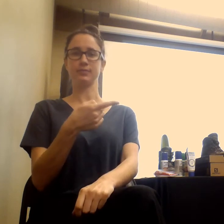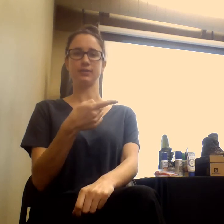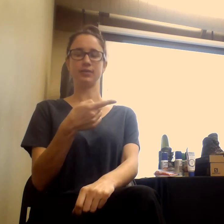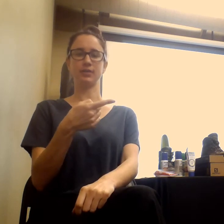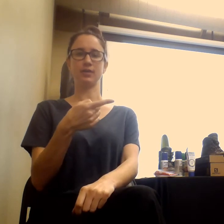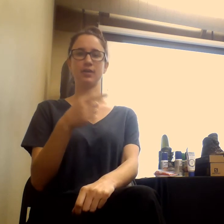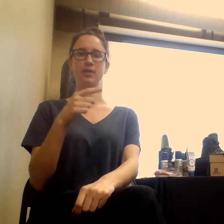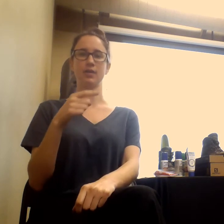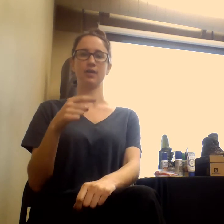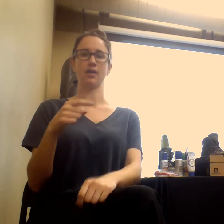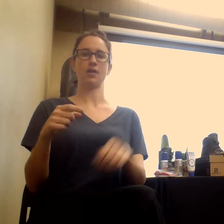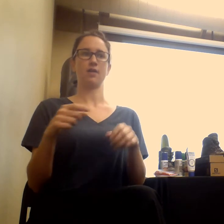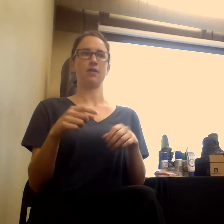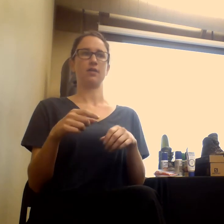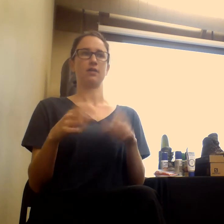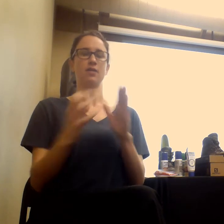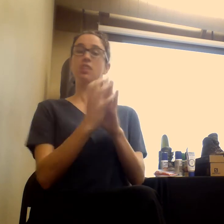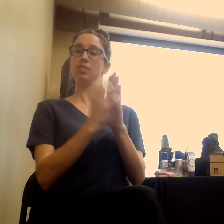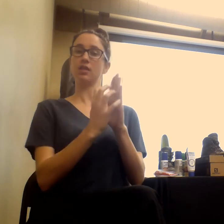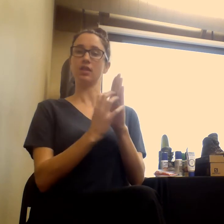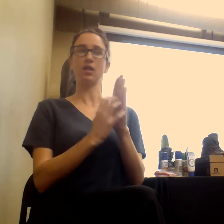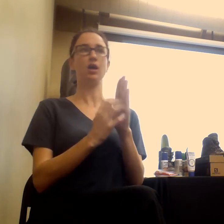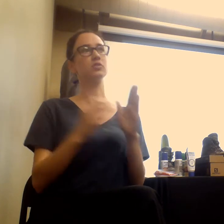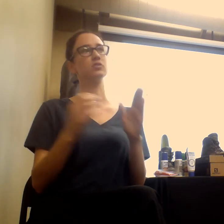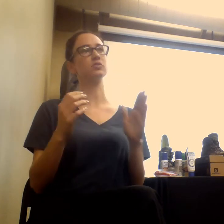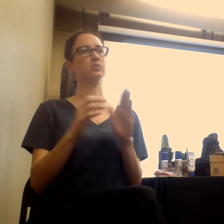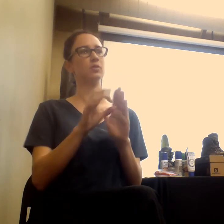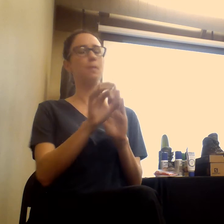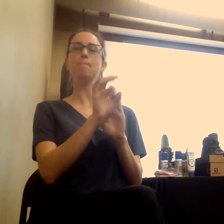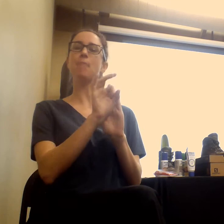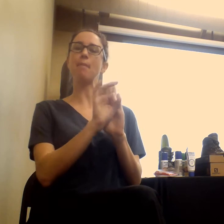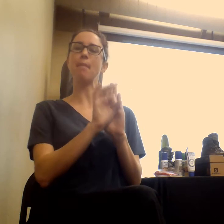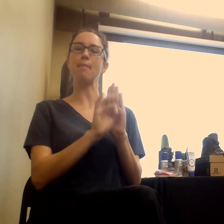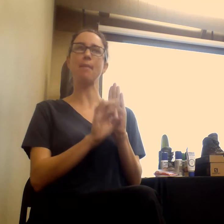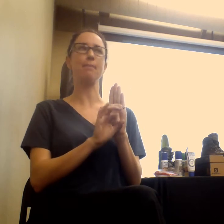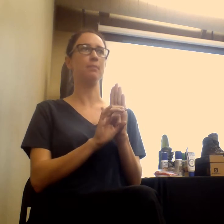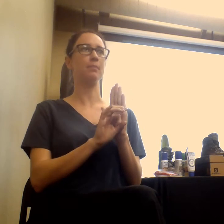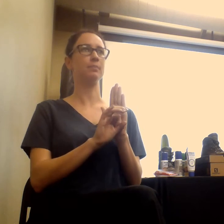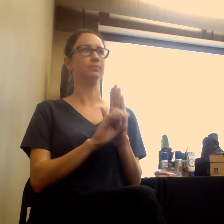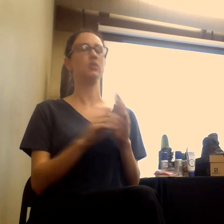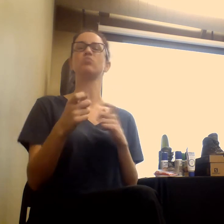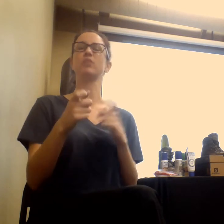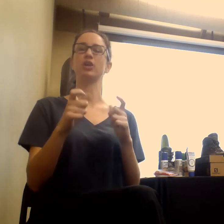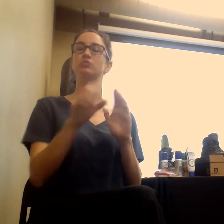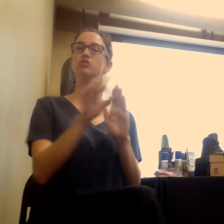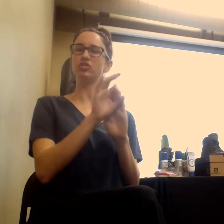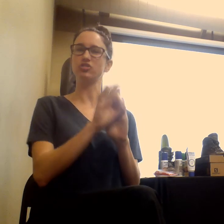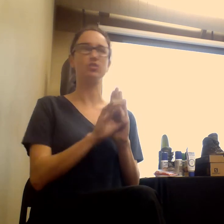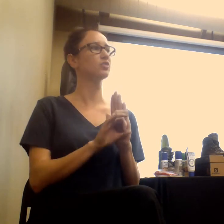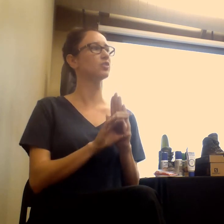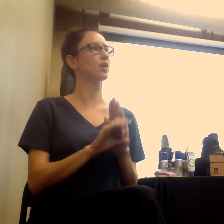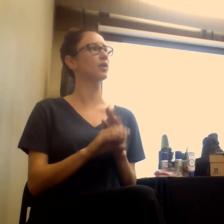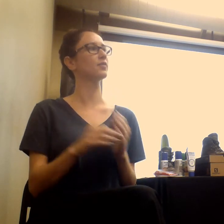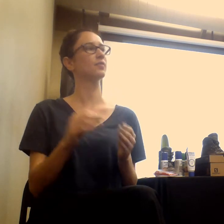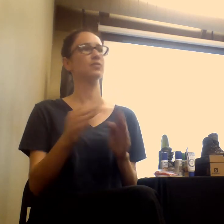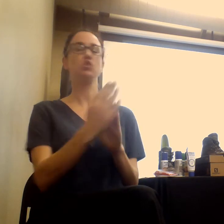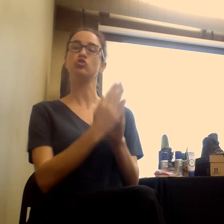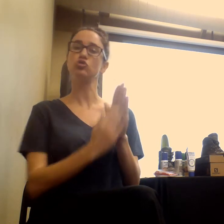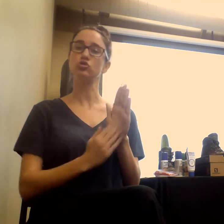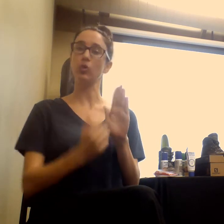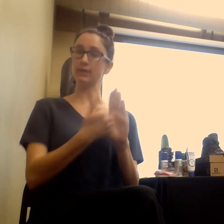bit bigger, and it's got a really kind of soft sole there. This one would be more better